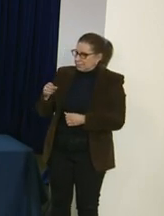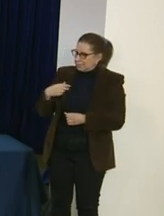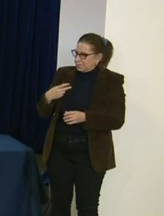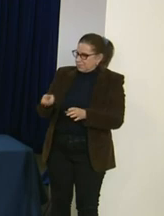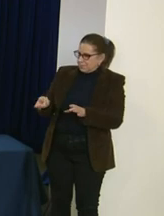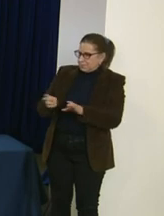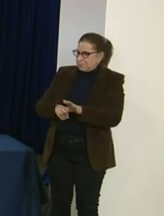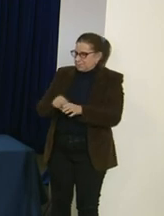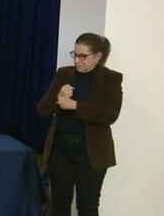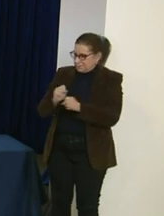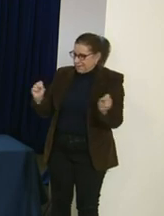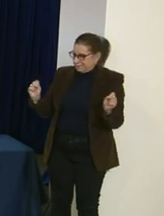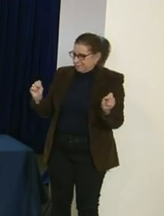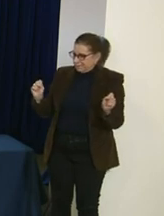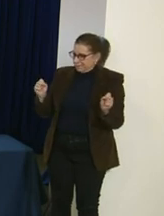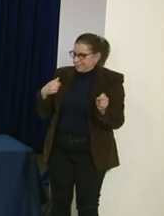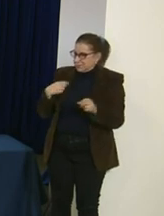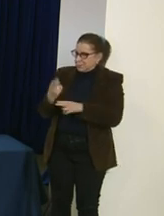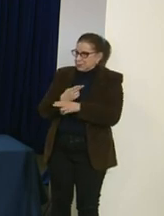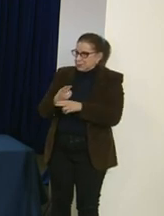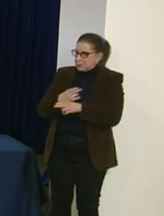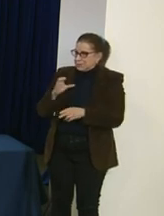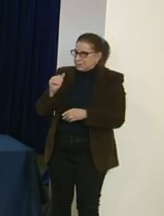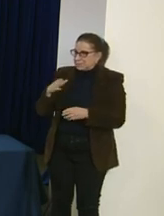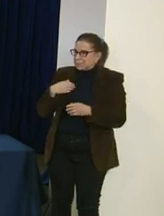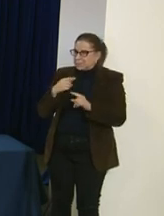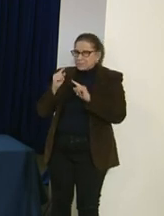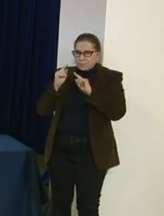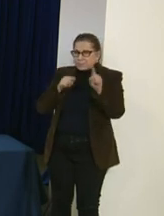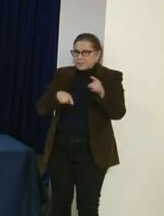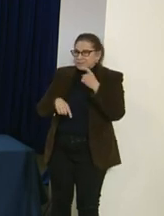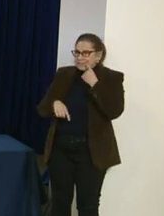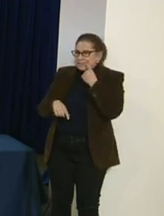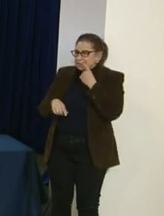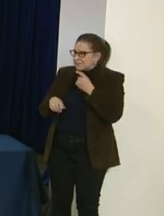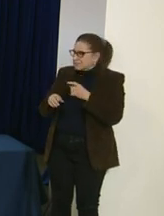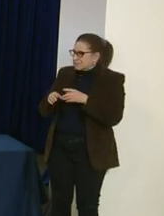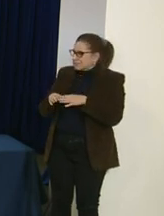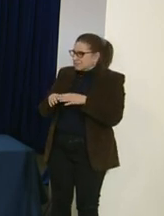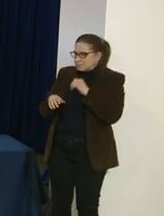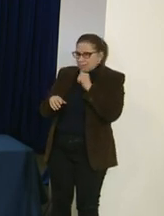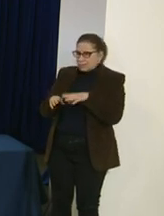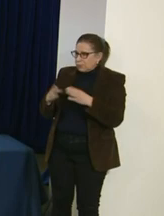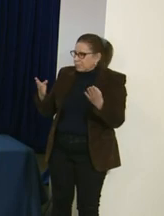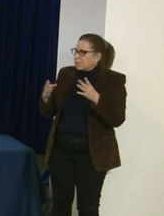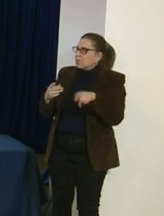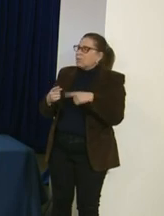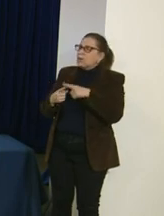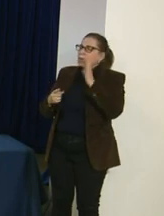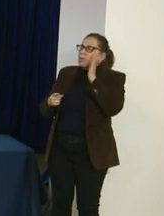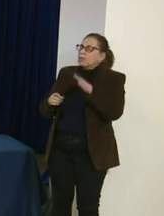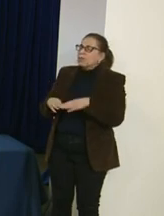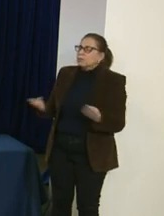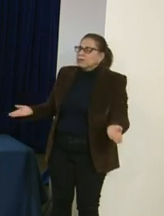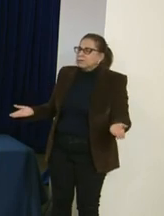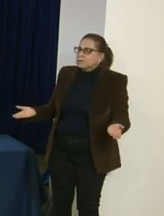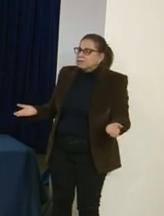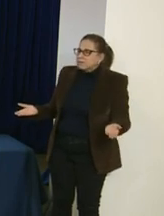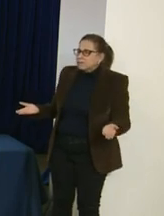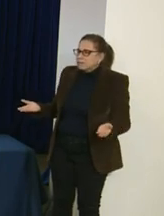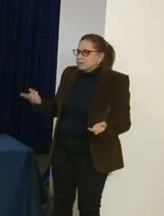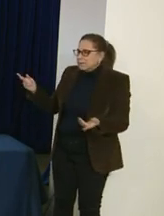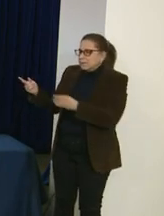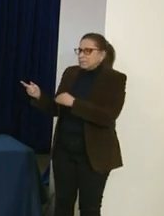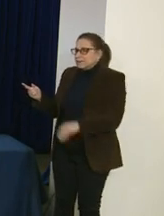will dental offices be reopened? Thank you for that question, Diane. And that brings